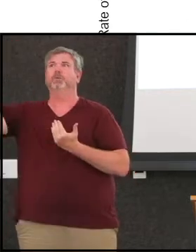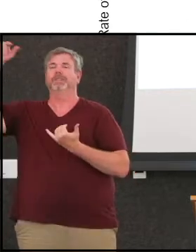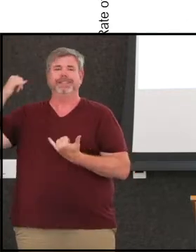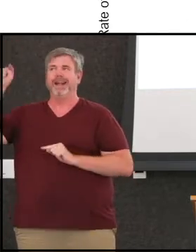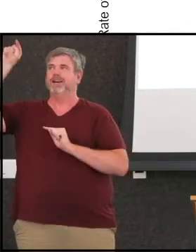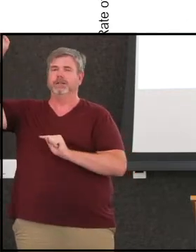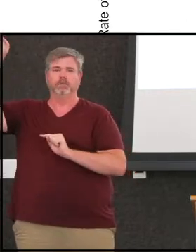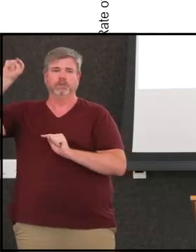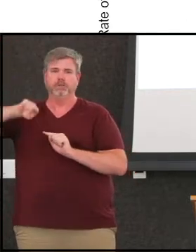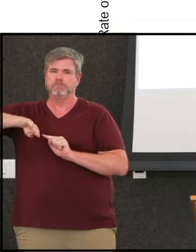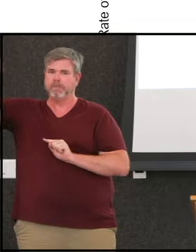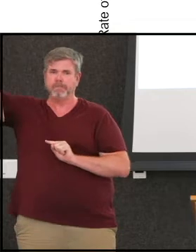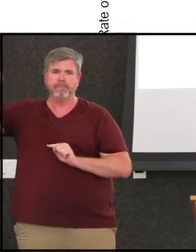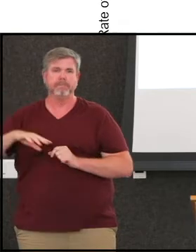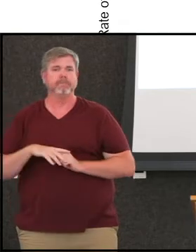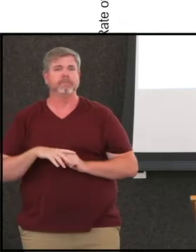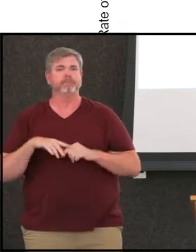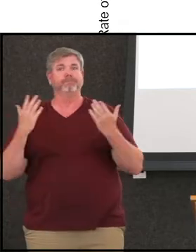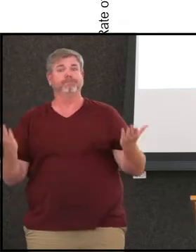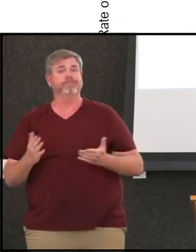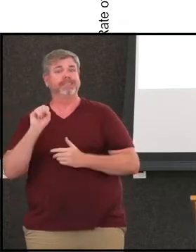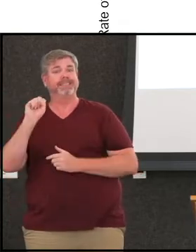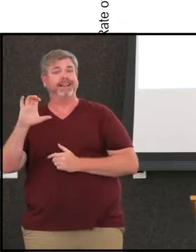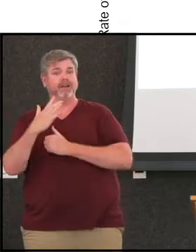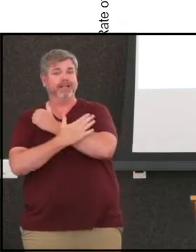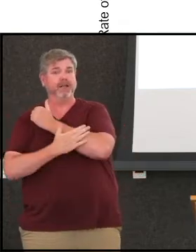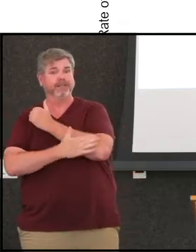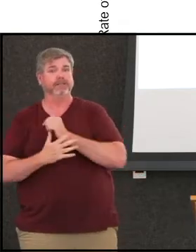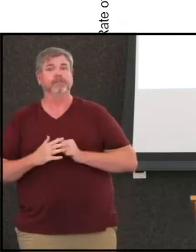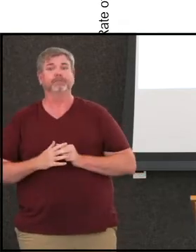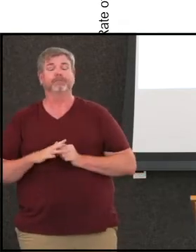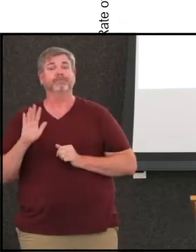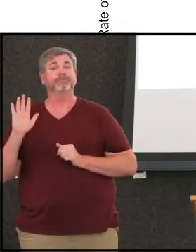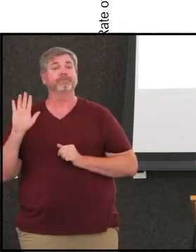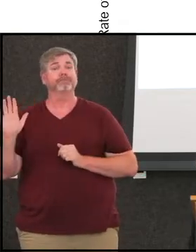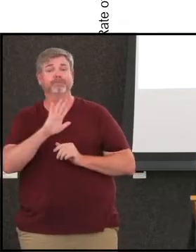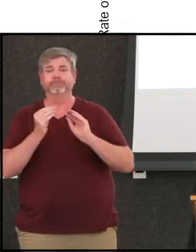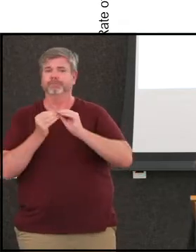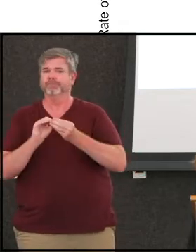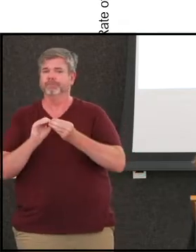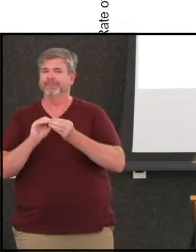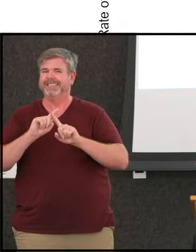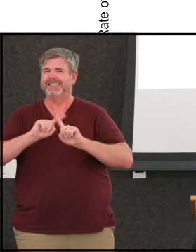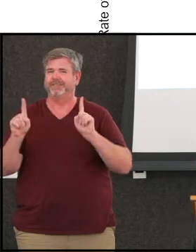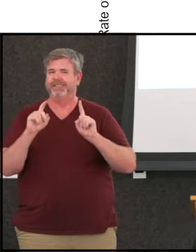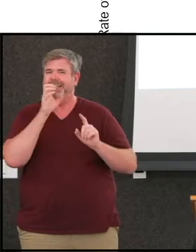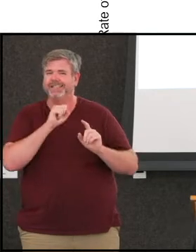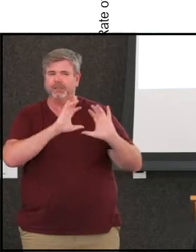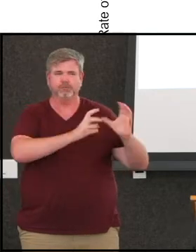The Santa Clara County rate of fentanyl overdose, that's by age group, you can see primarily is on